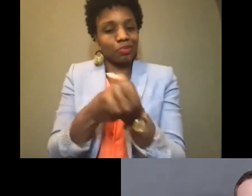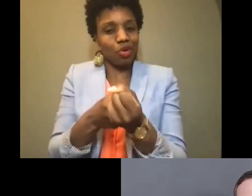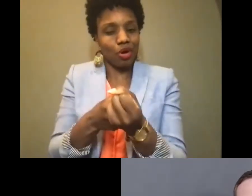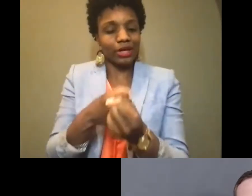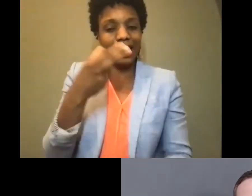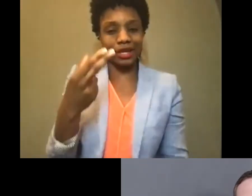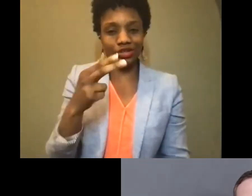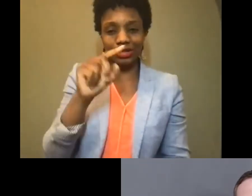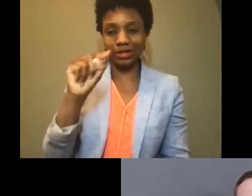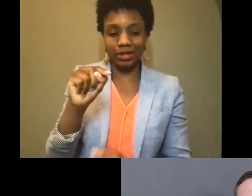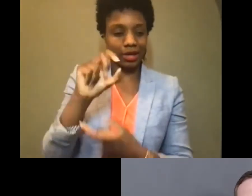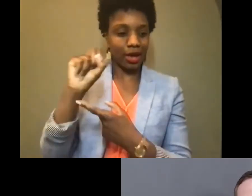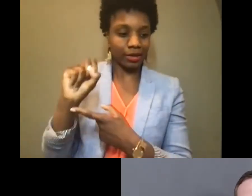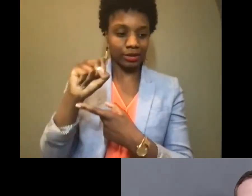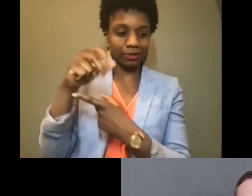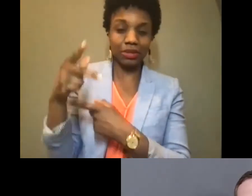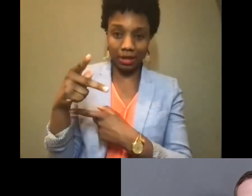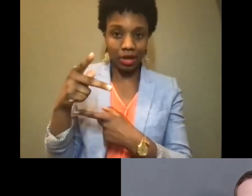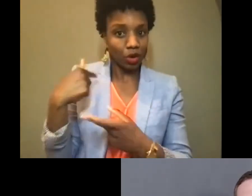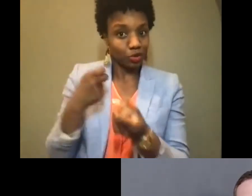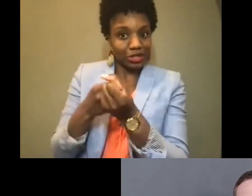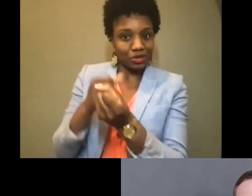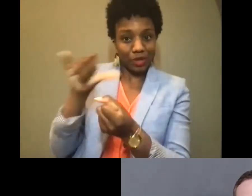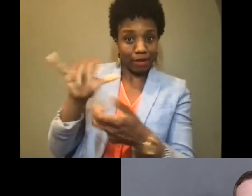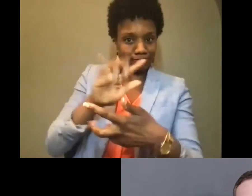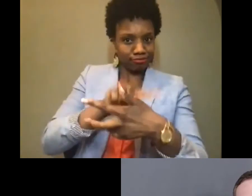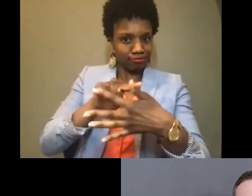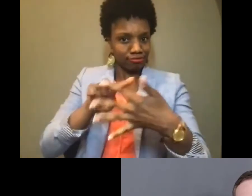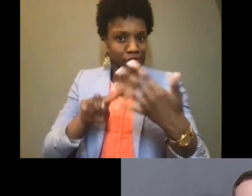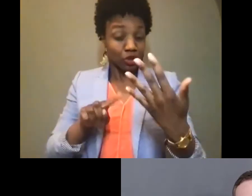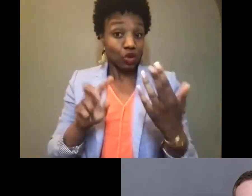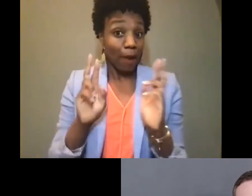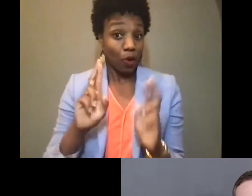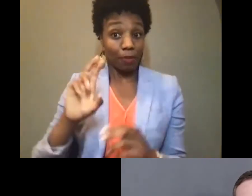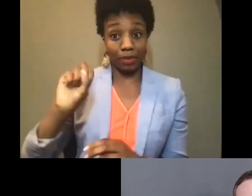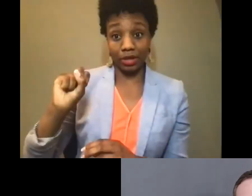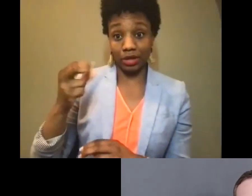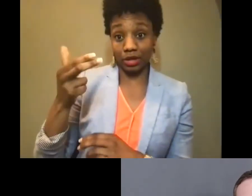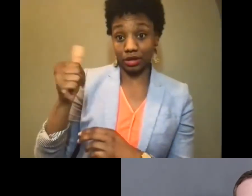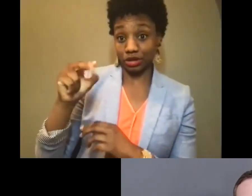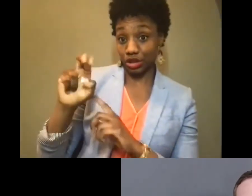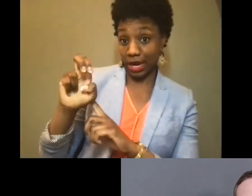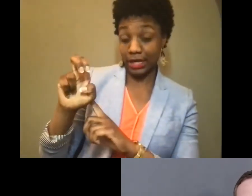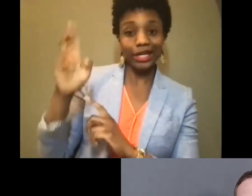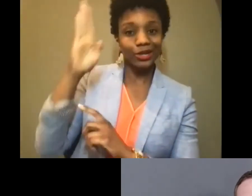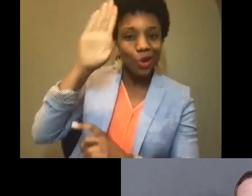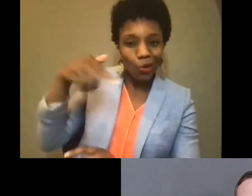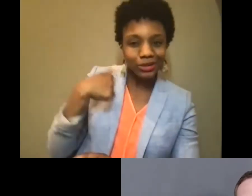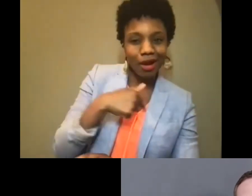HTSP. So I think I was hoping that Shane, as he knows us and worked well with us, could help us move forward with some of those